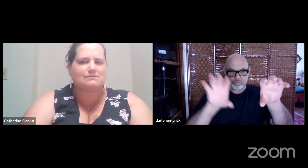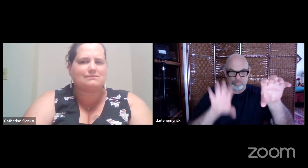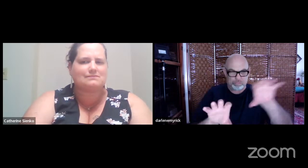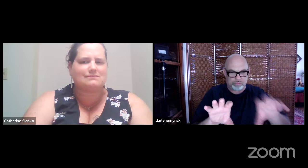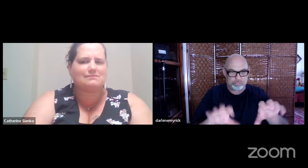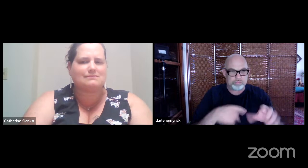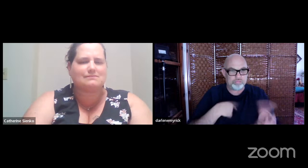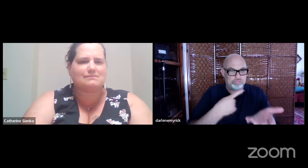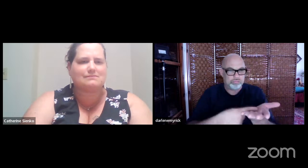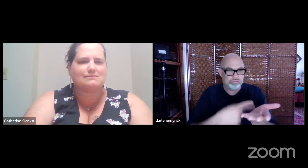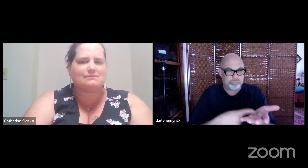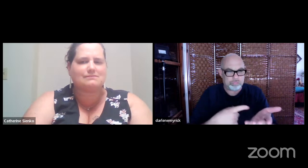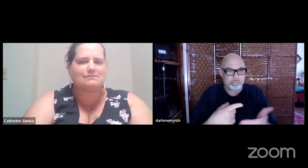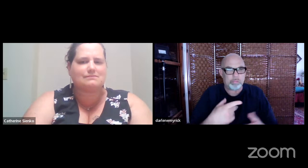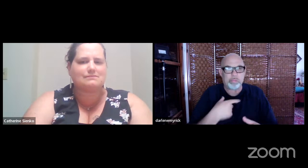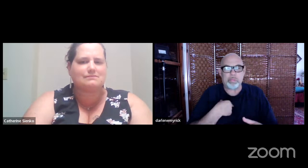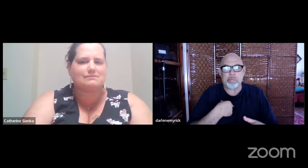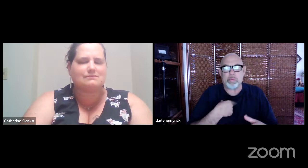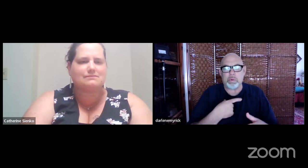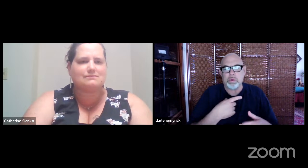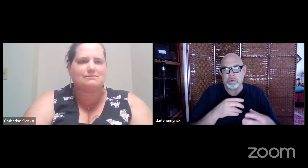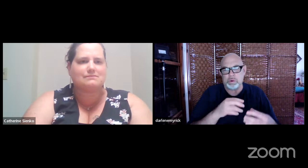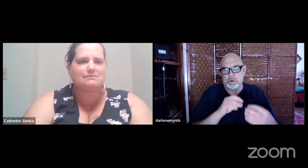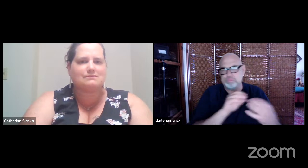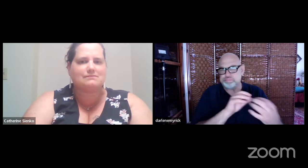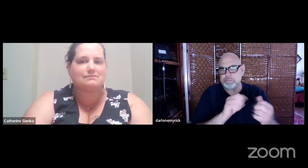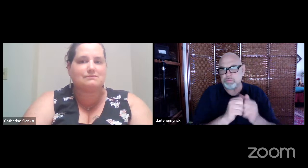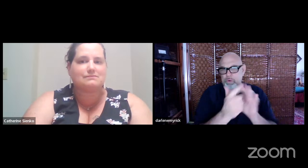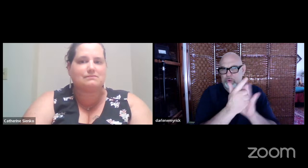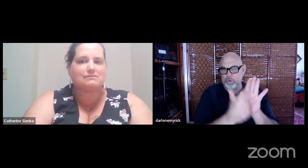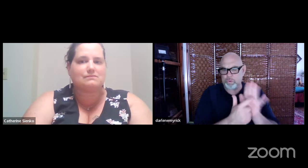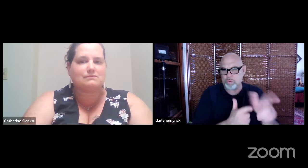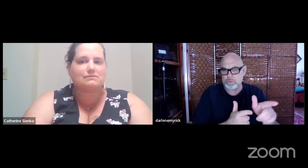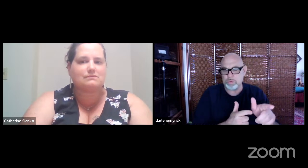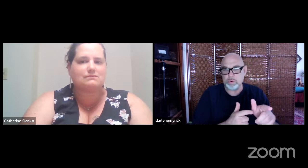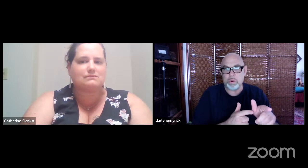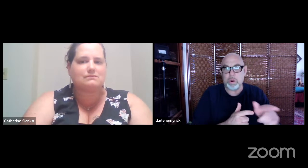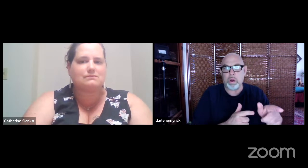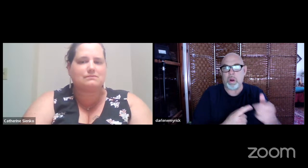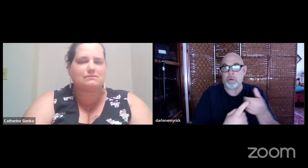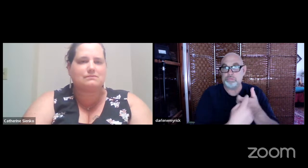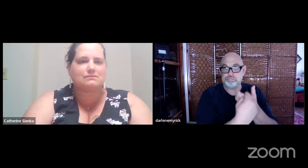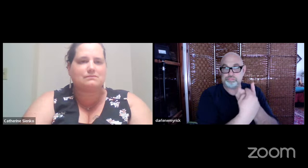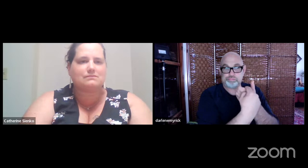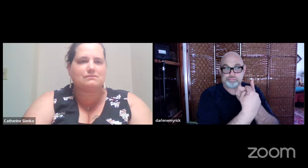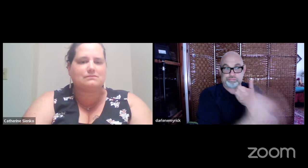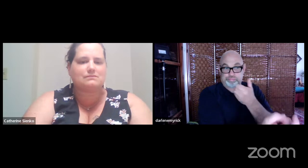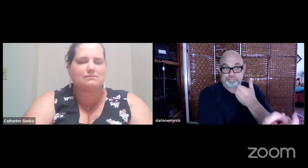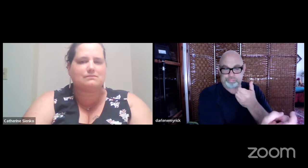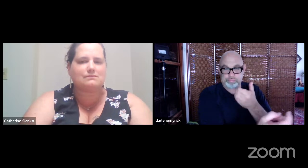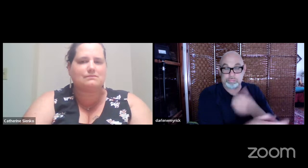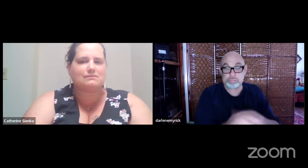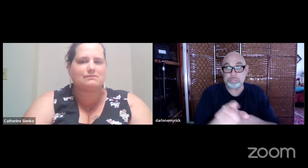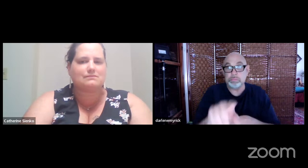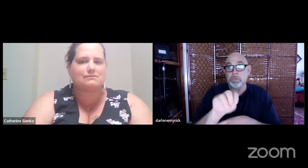So I was in a meeting with my lawyers. It was an online Zoom meeting.